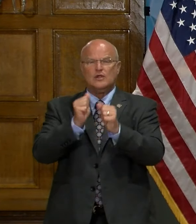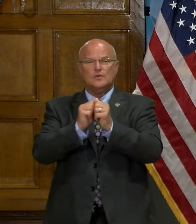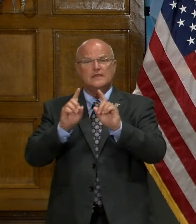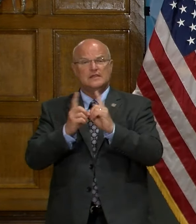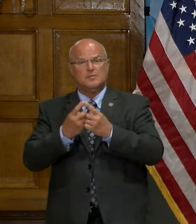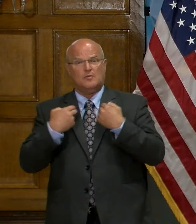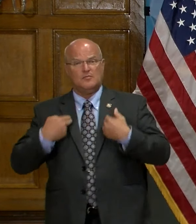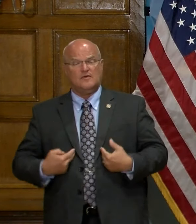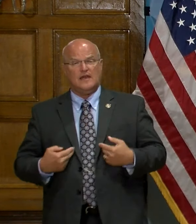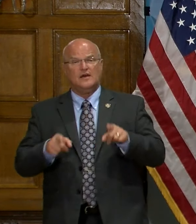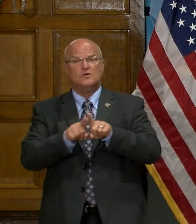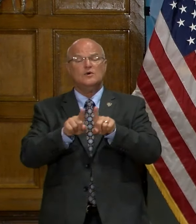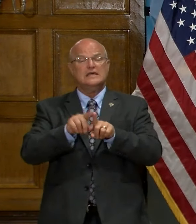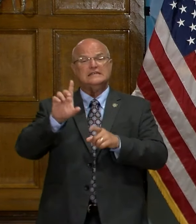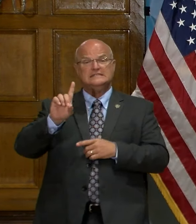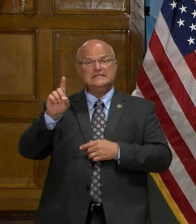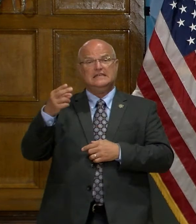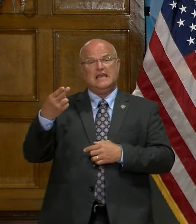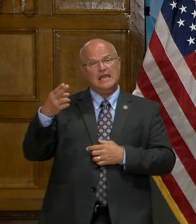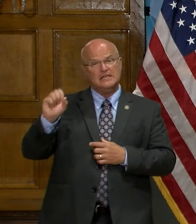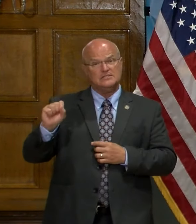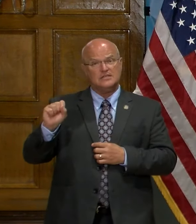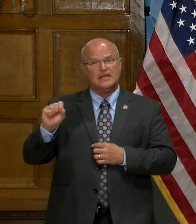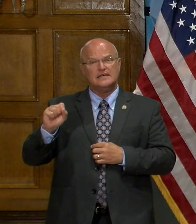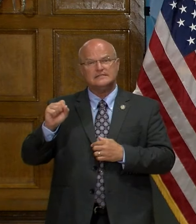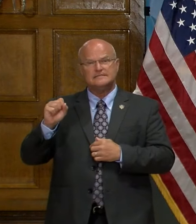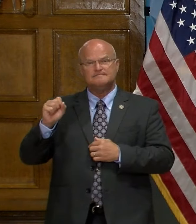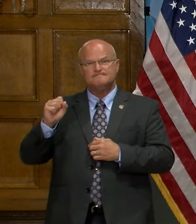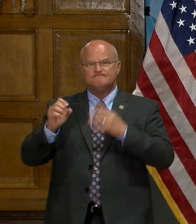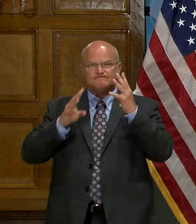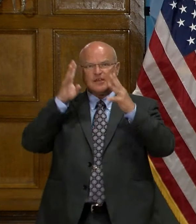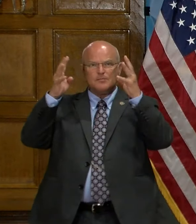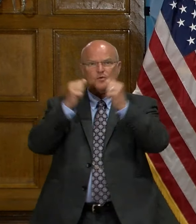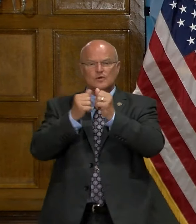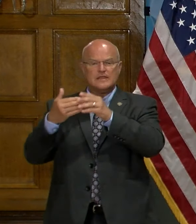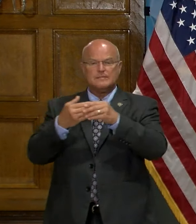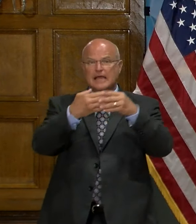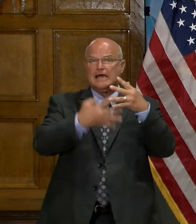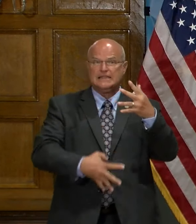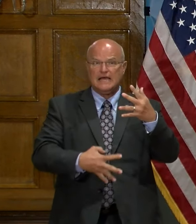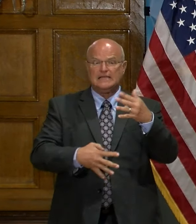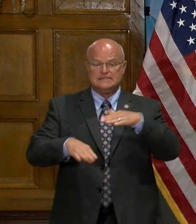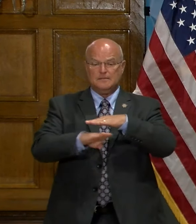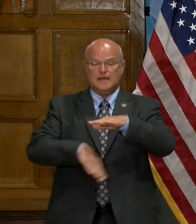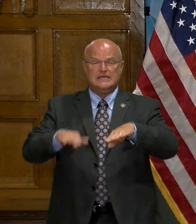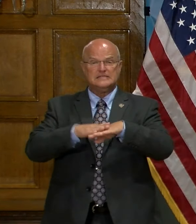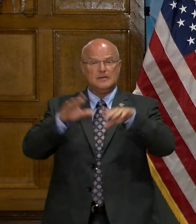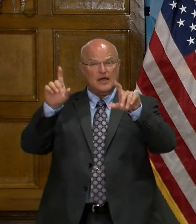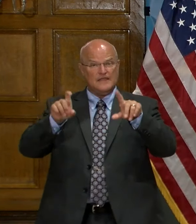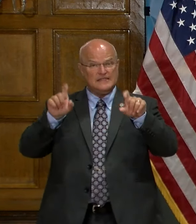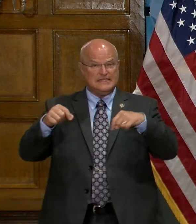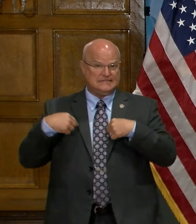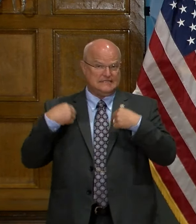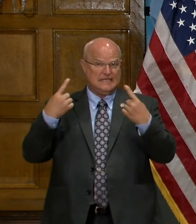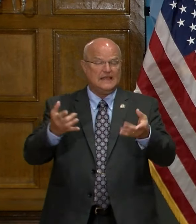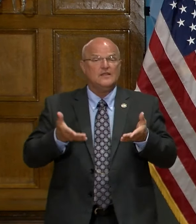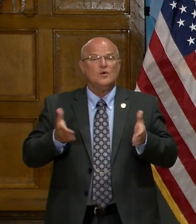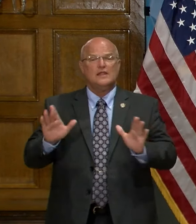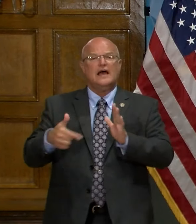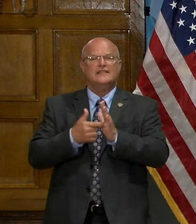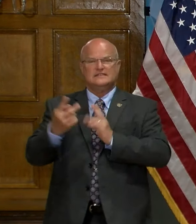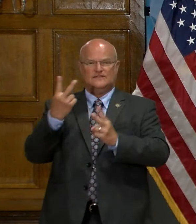Health as well as DHS in coming up with some guidelines based upon the testing that we have that will allow